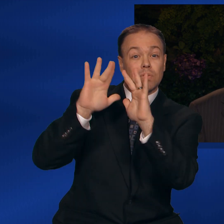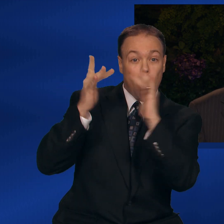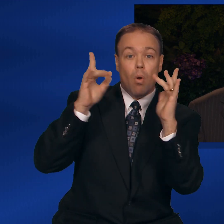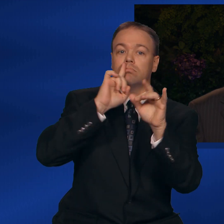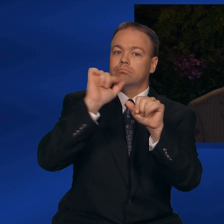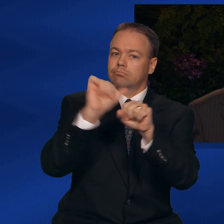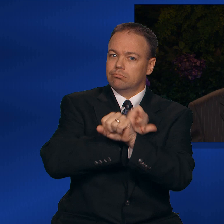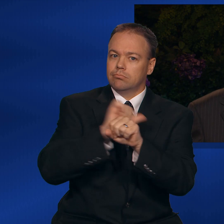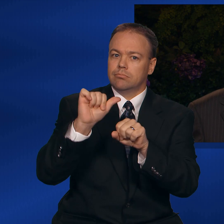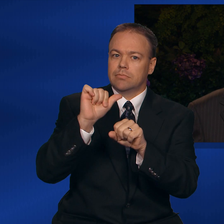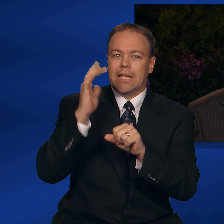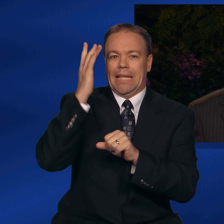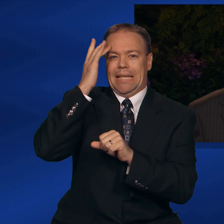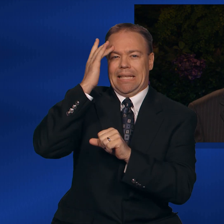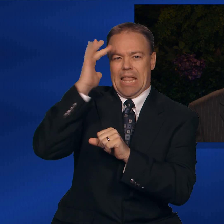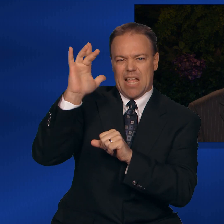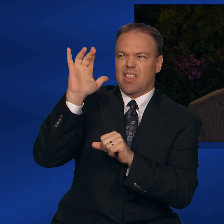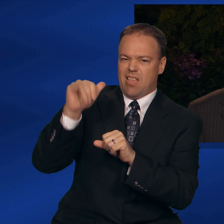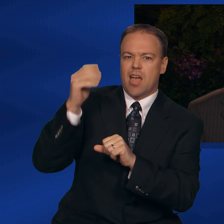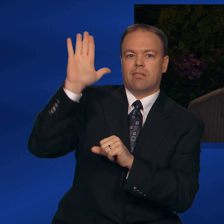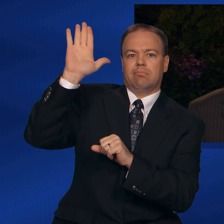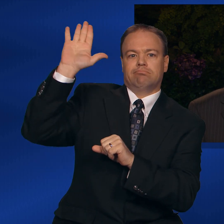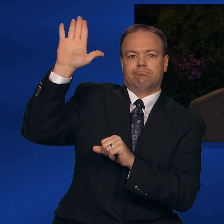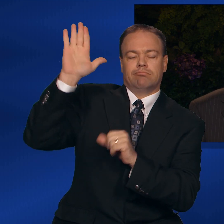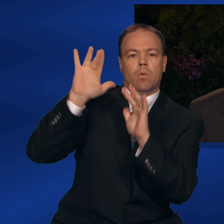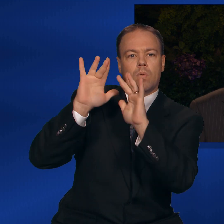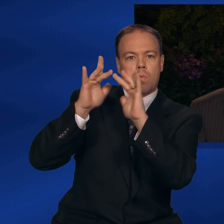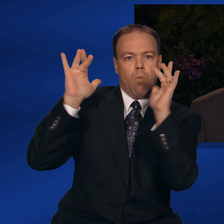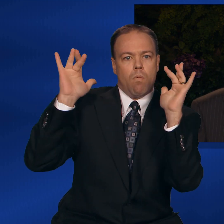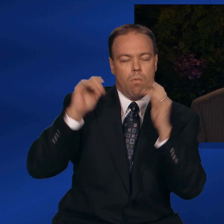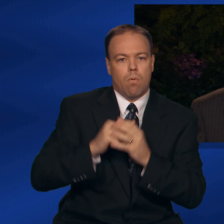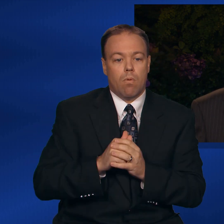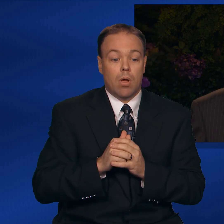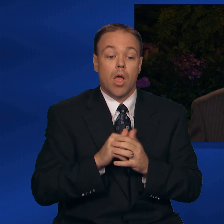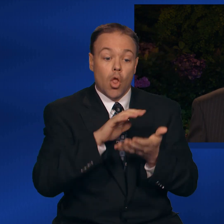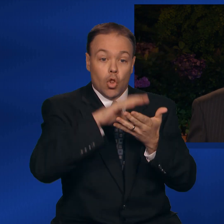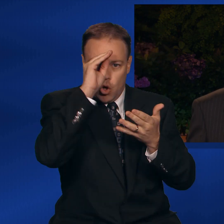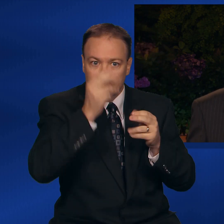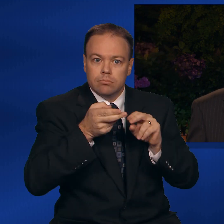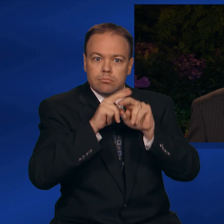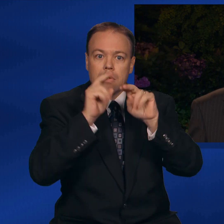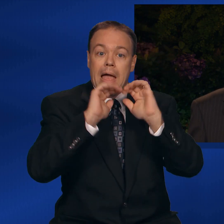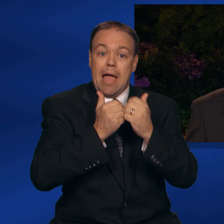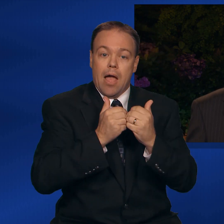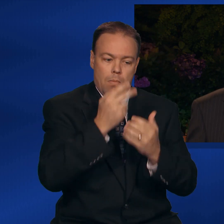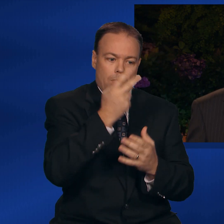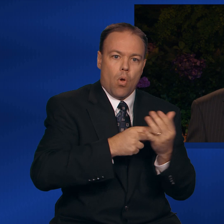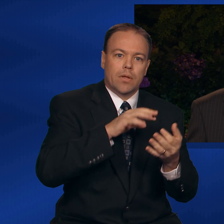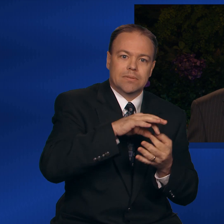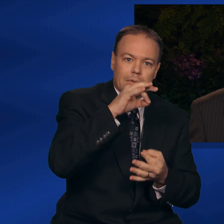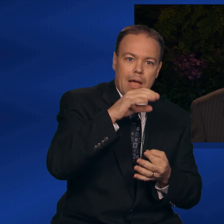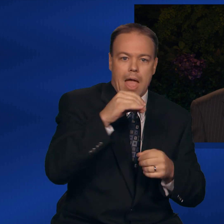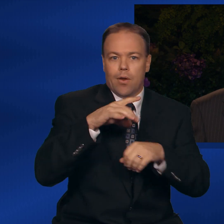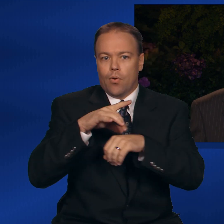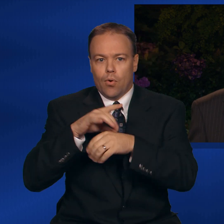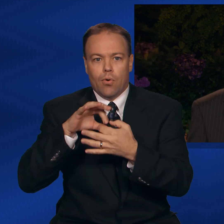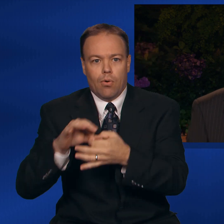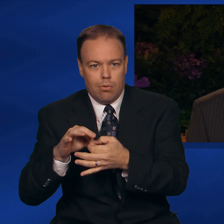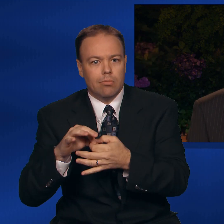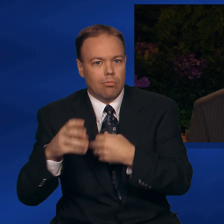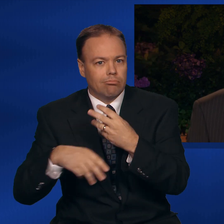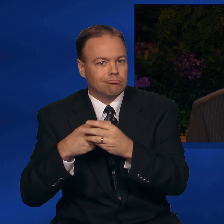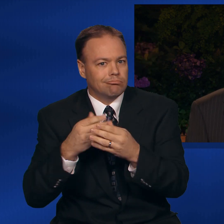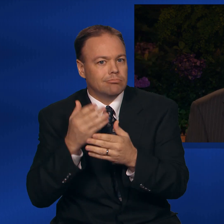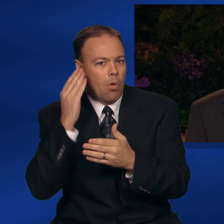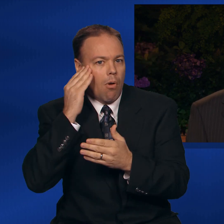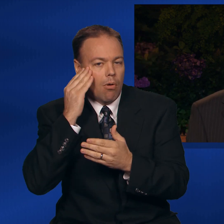is intelligence. Increase in learning includes spiritual as well as temporal knowledge. We